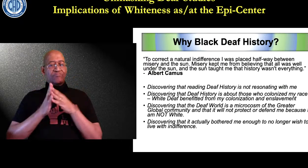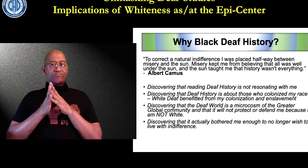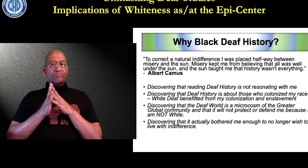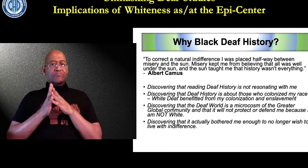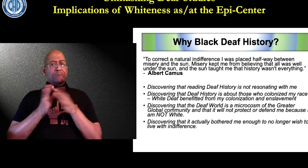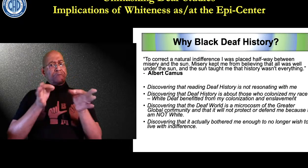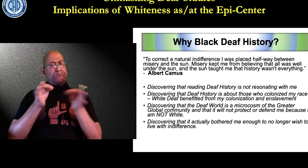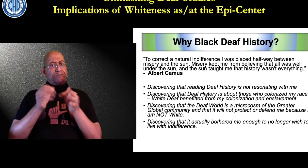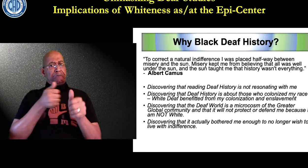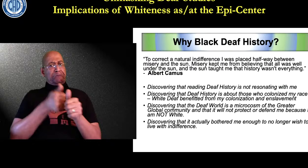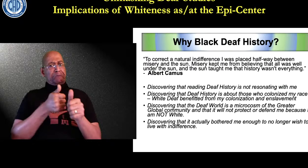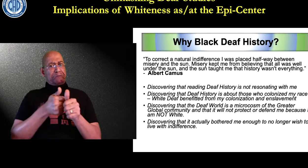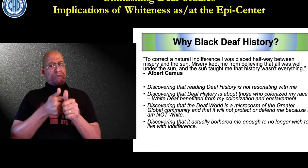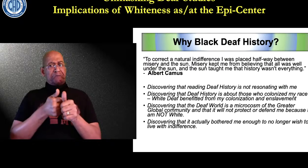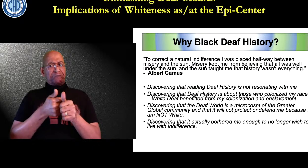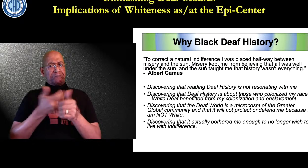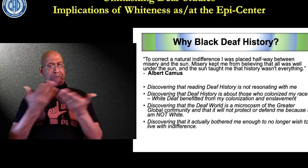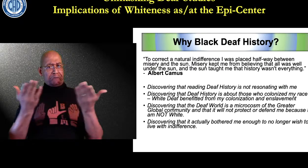Albert Camus